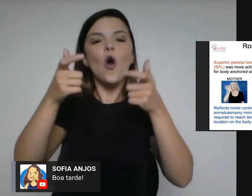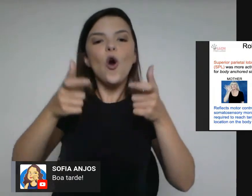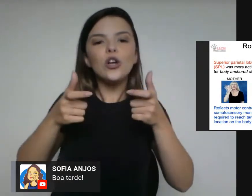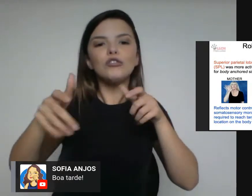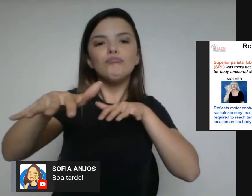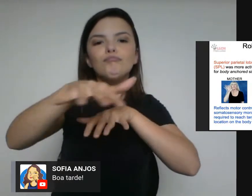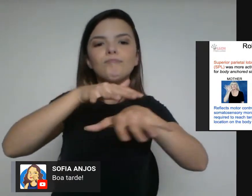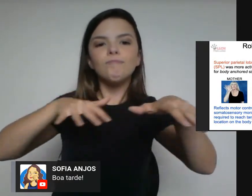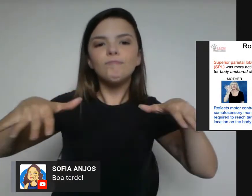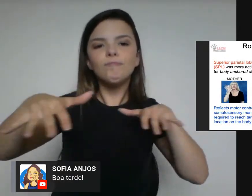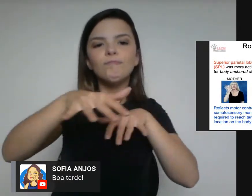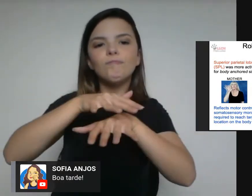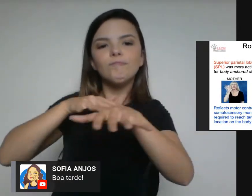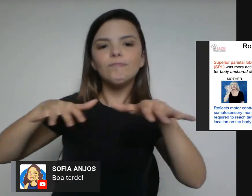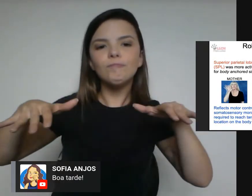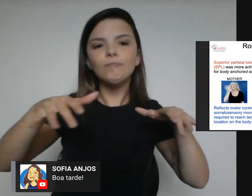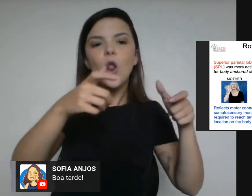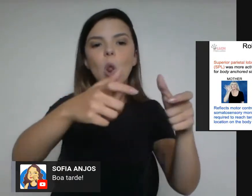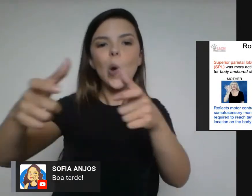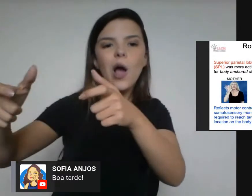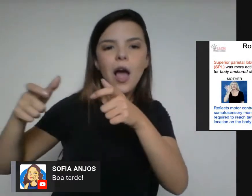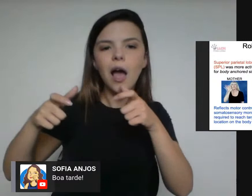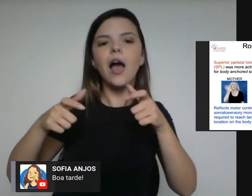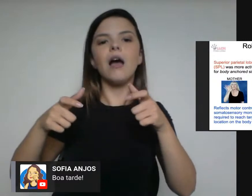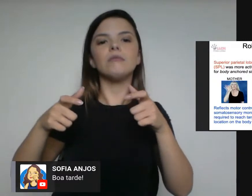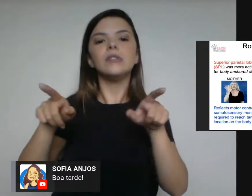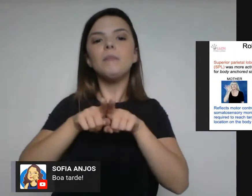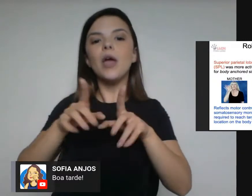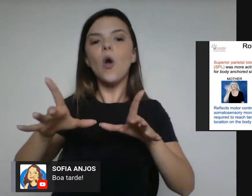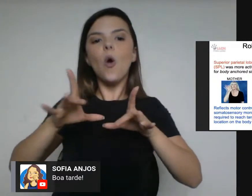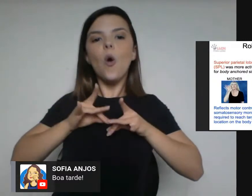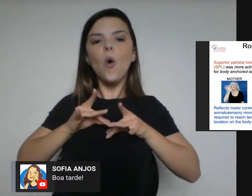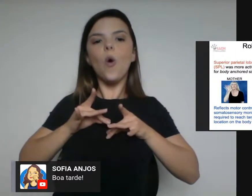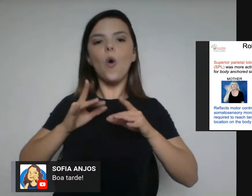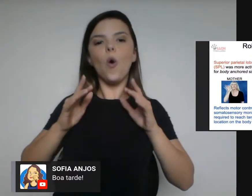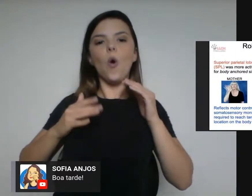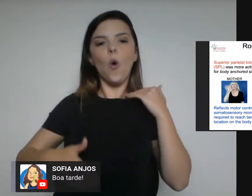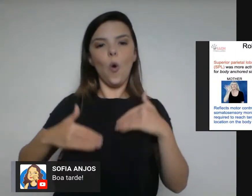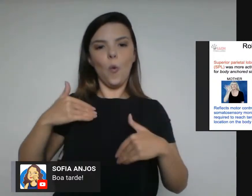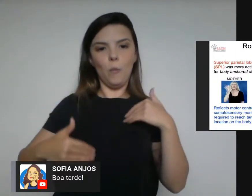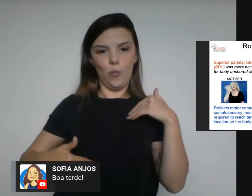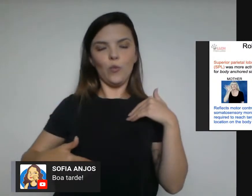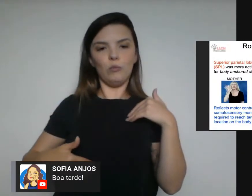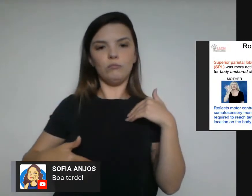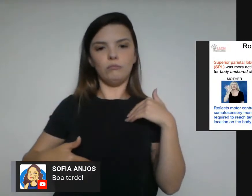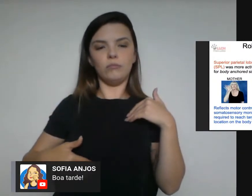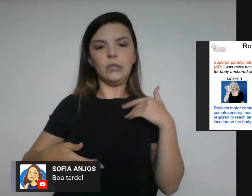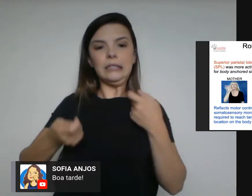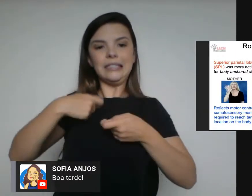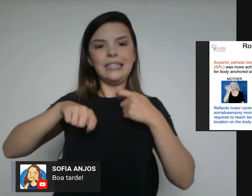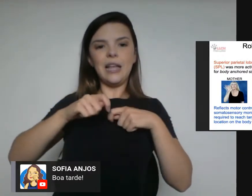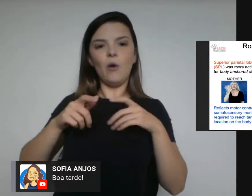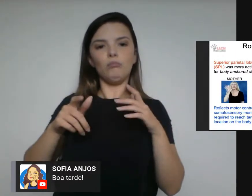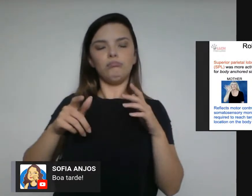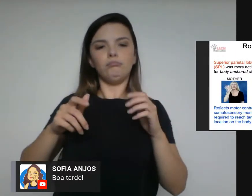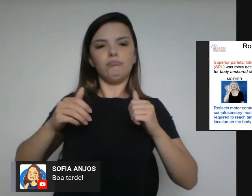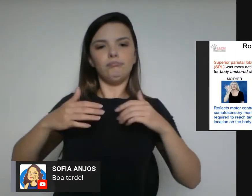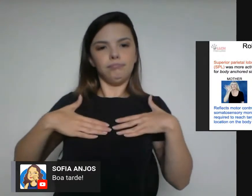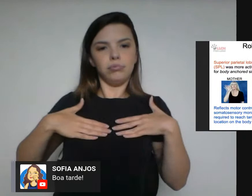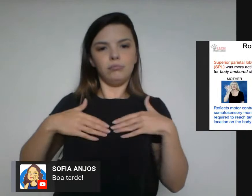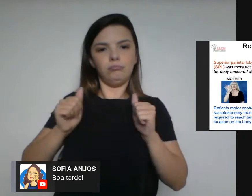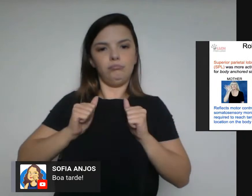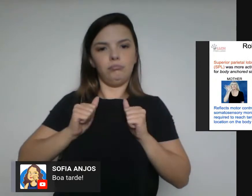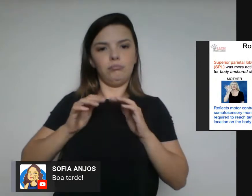getting the hand to a particular target on the body, which is what has to happen with body anchored signs. So you see more activation for those